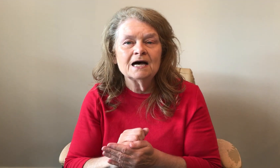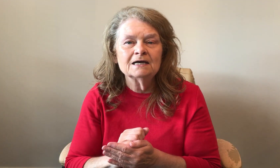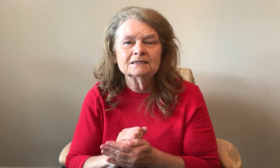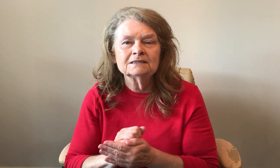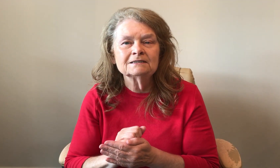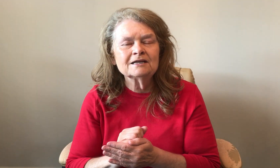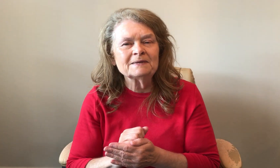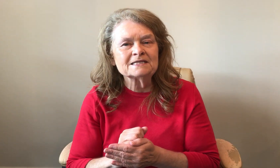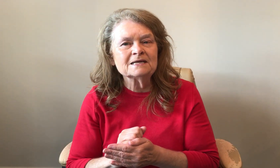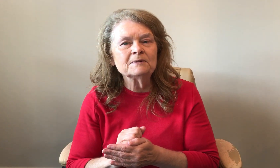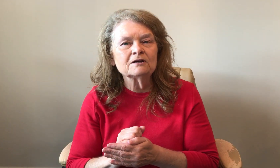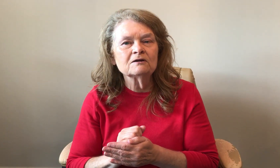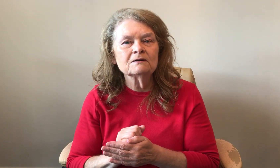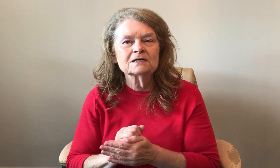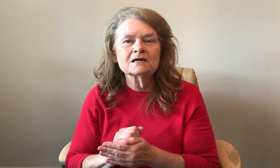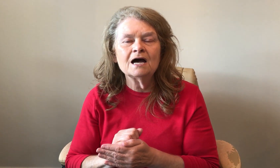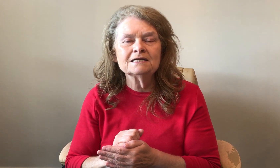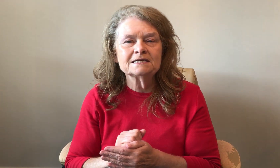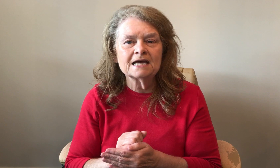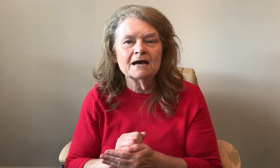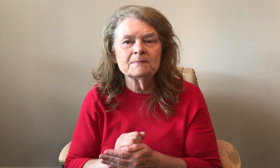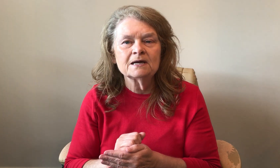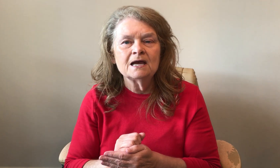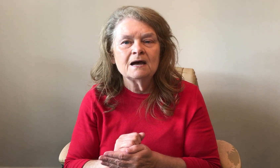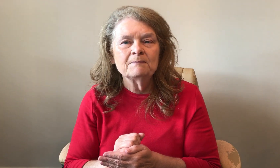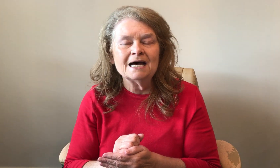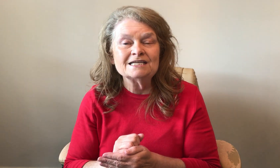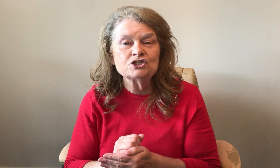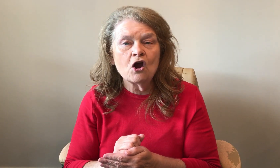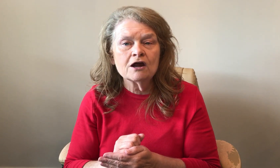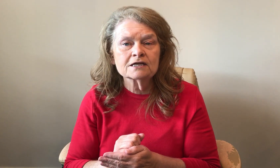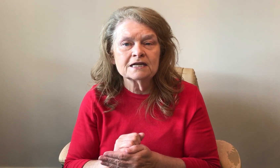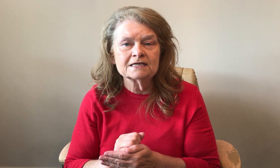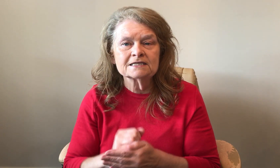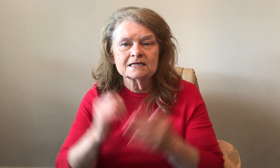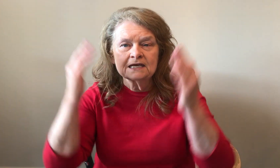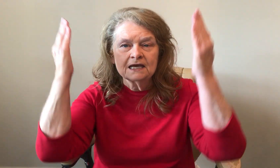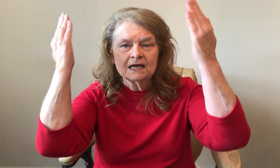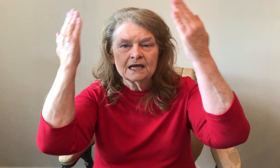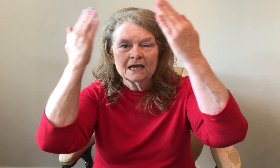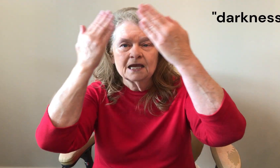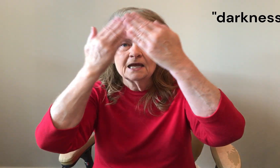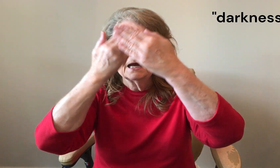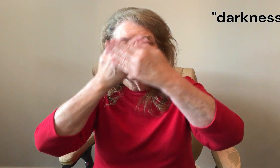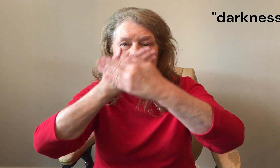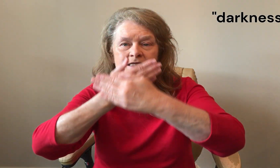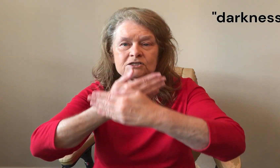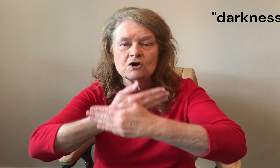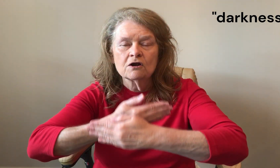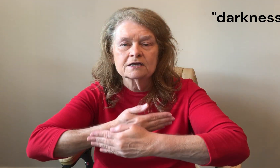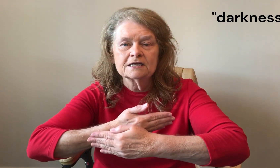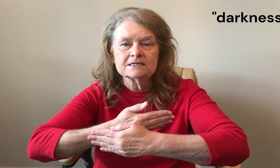A little bit similar concept, but darkness is darkness.